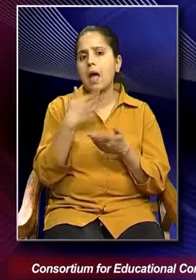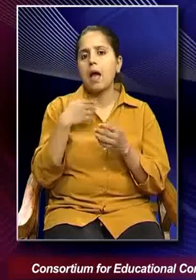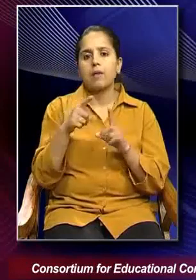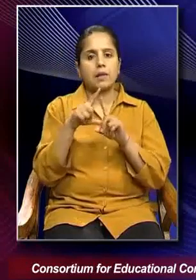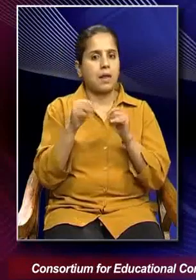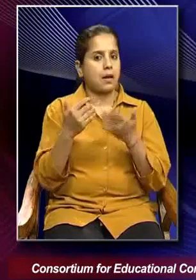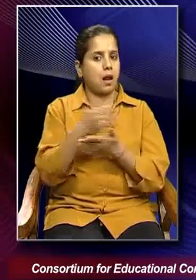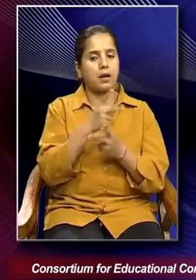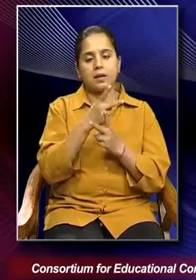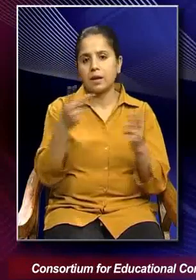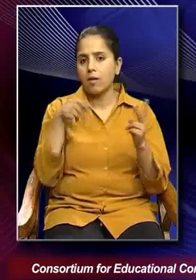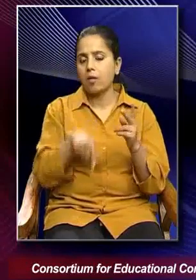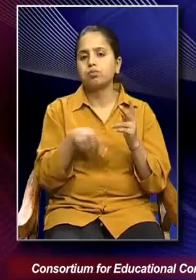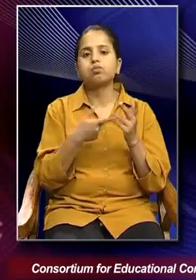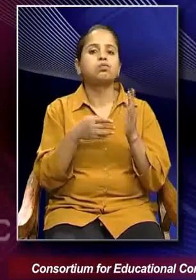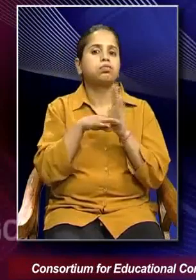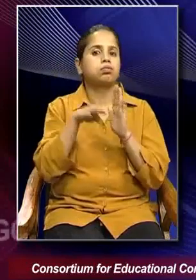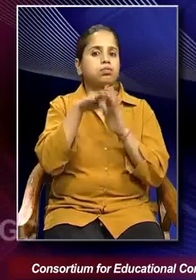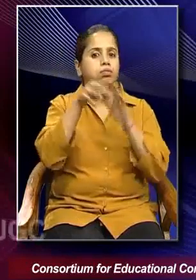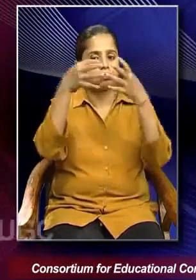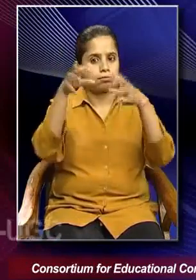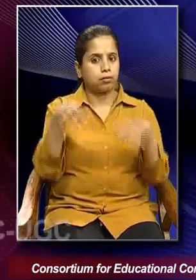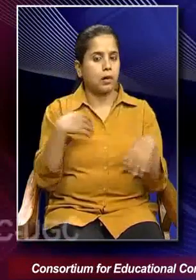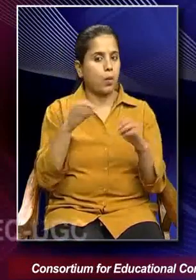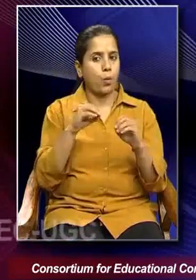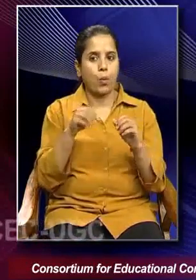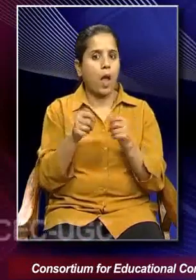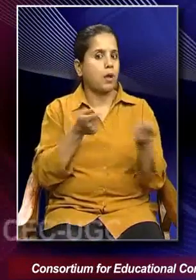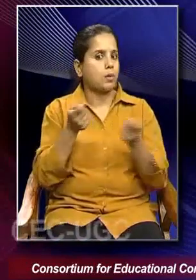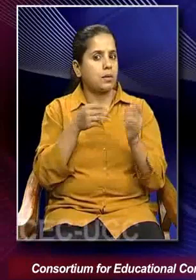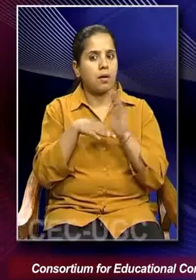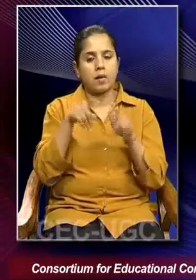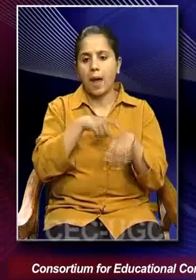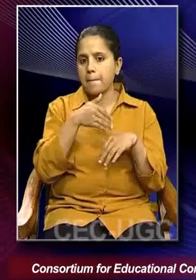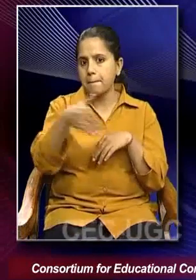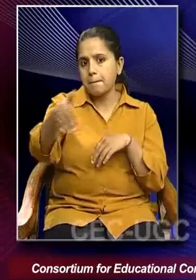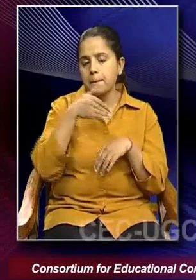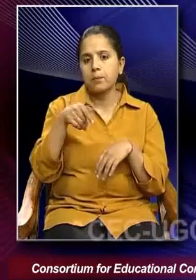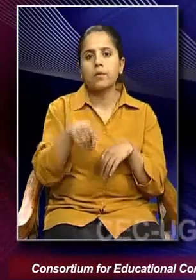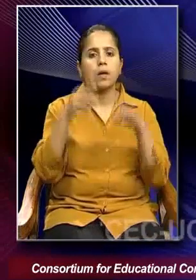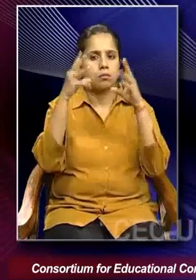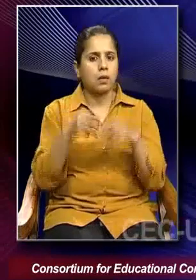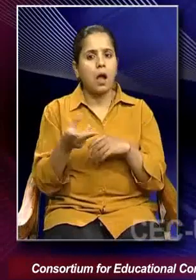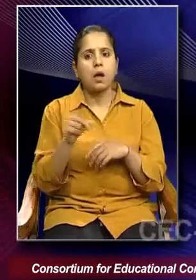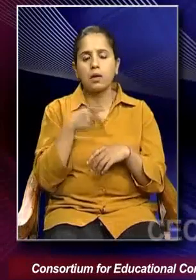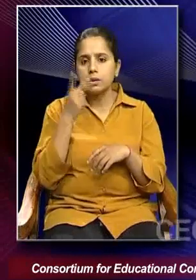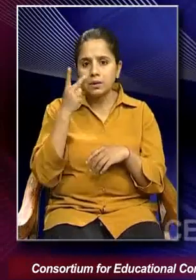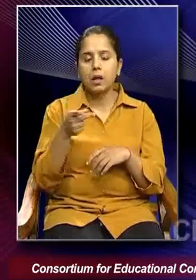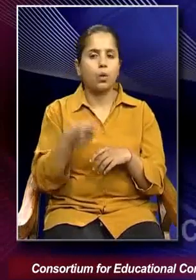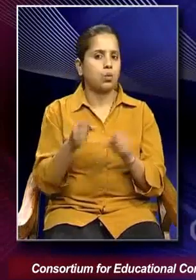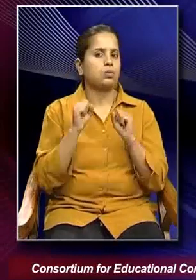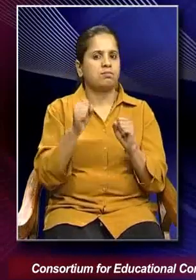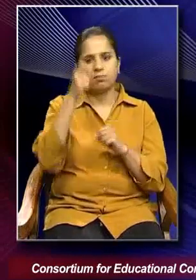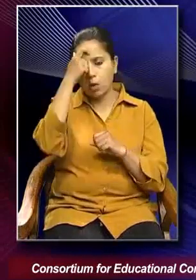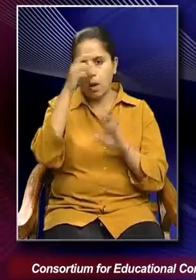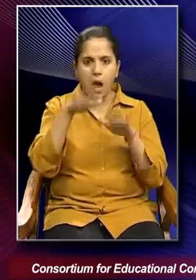data at different disaggregated administrative levels over a period of time, then measurement again becomes a critical